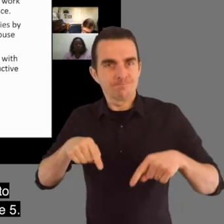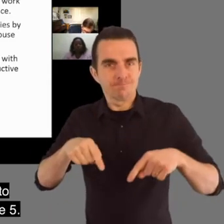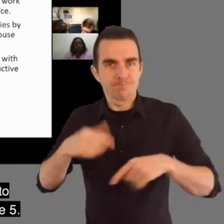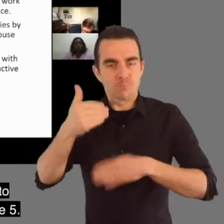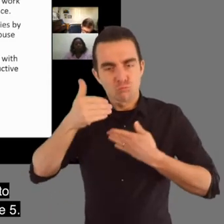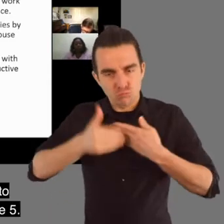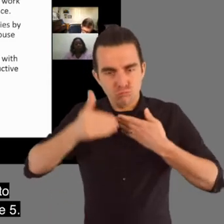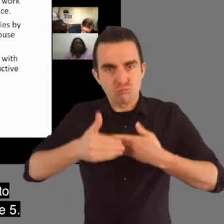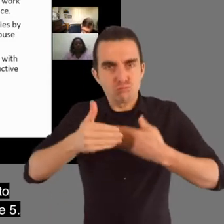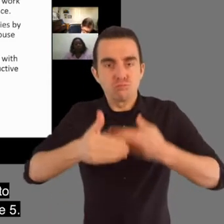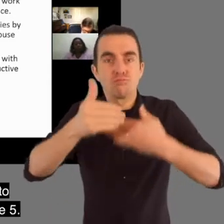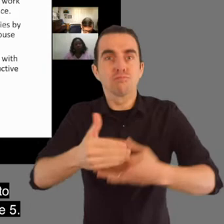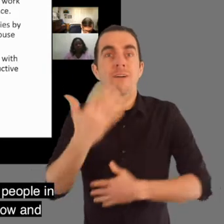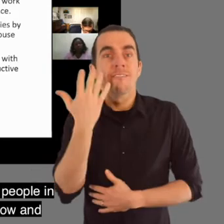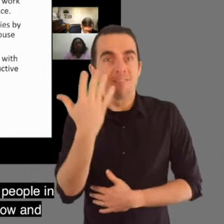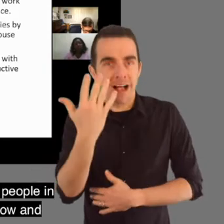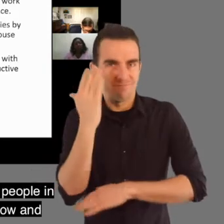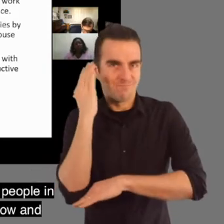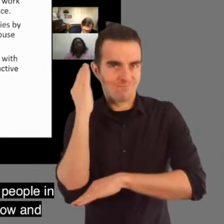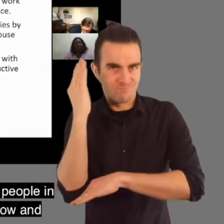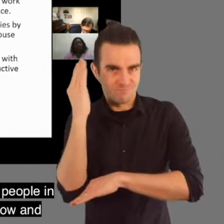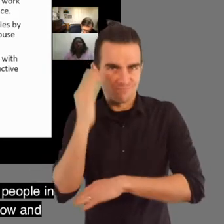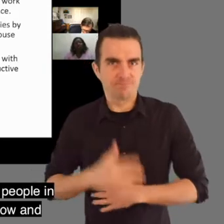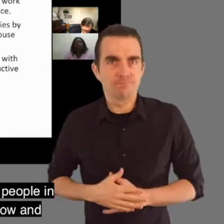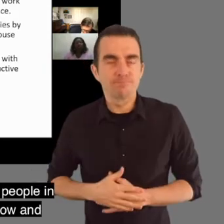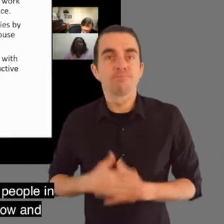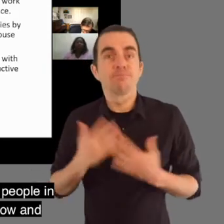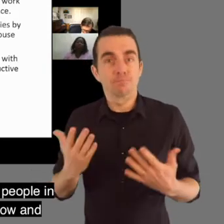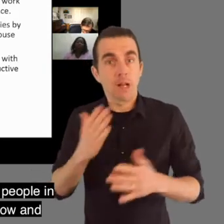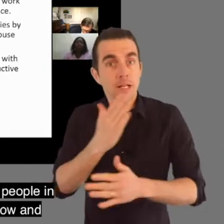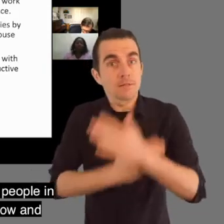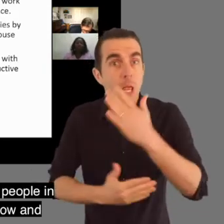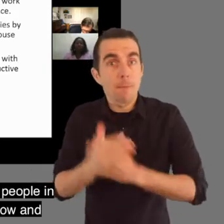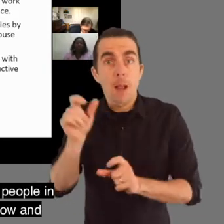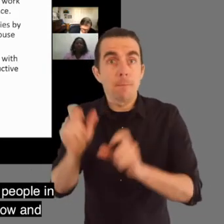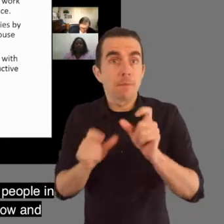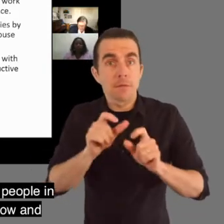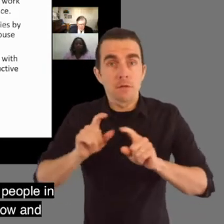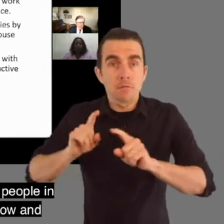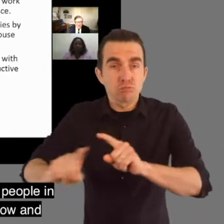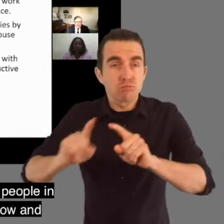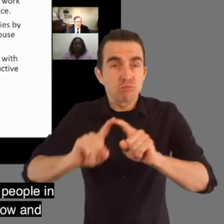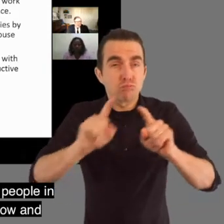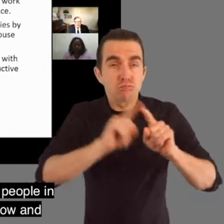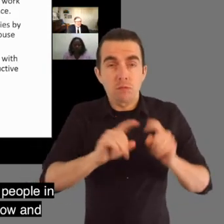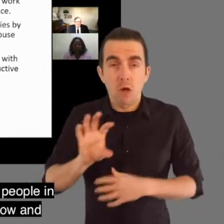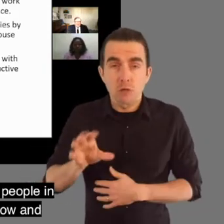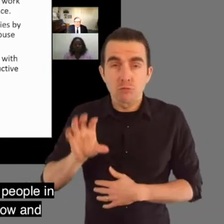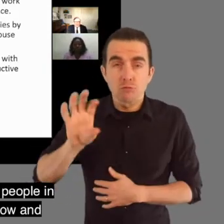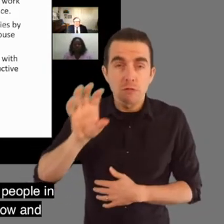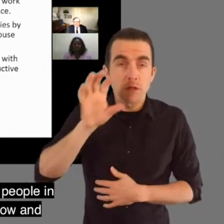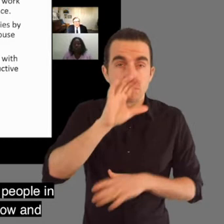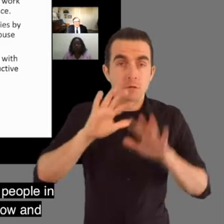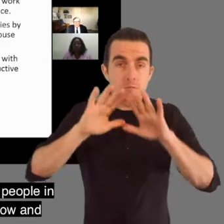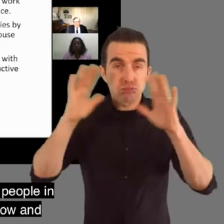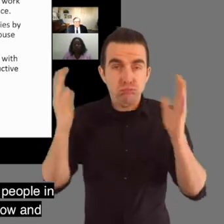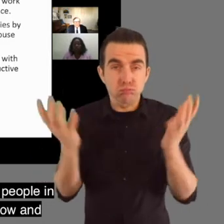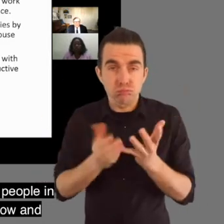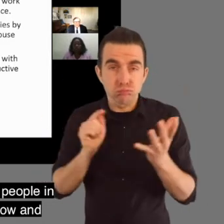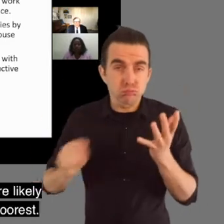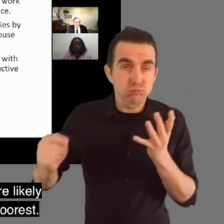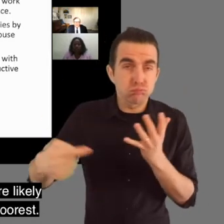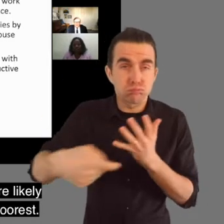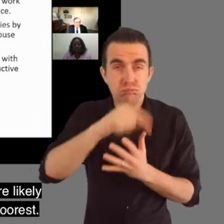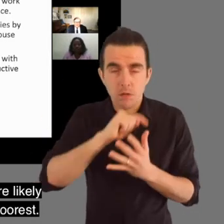introduce you to Module 5. And I'll start by saying that disabled people in all countries, especially in low